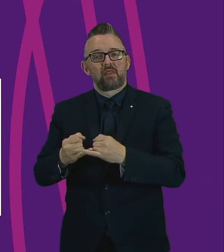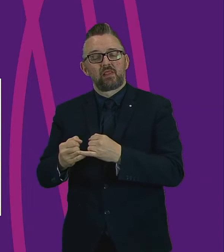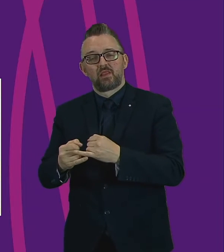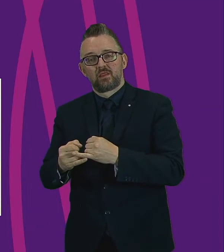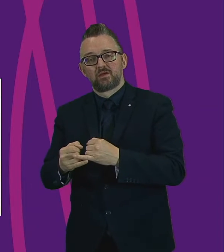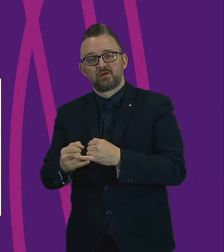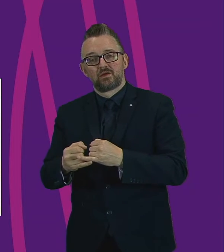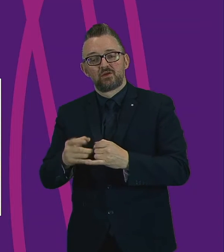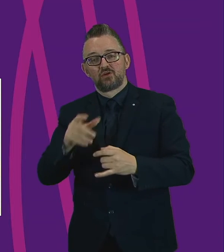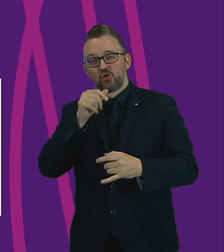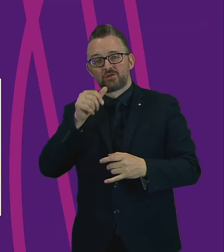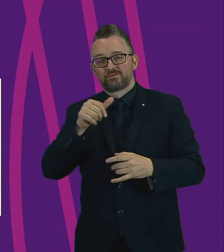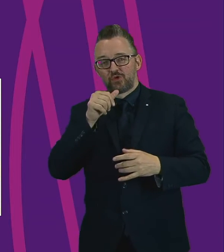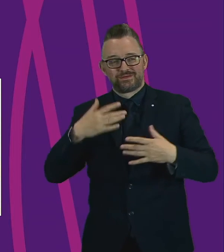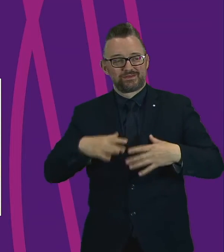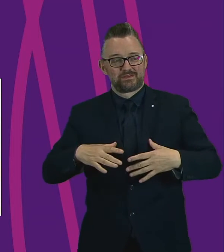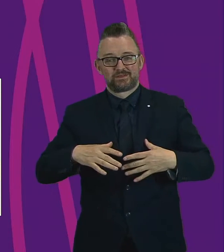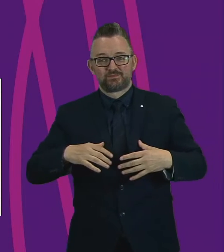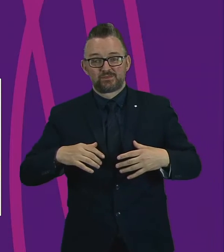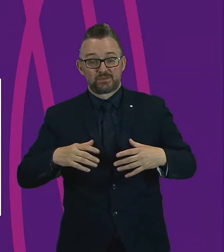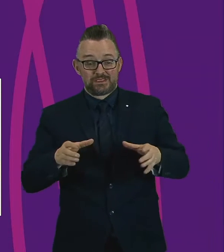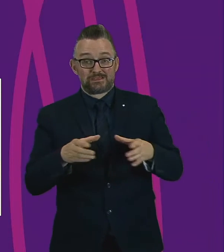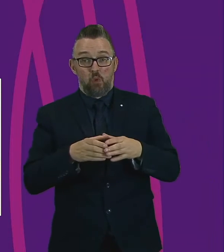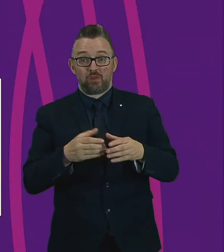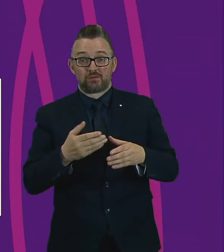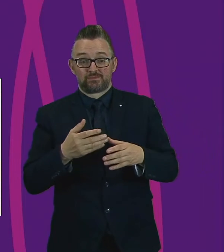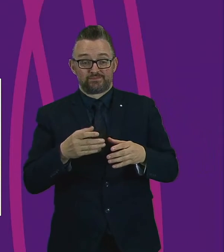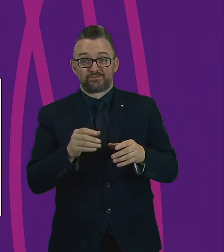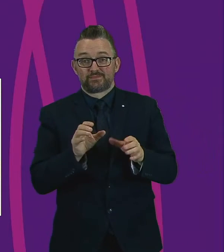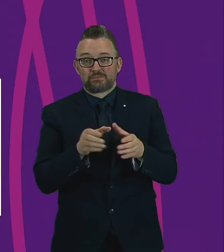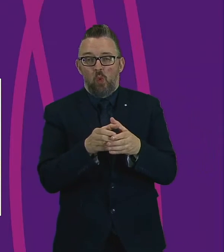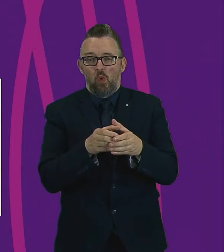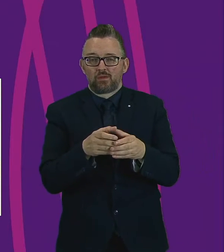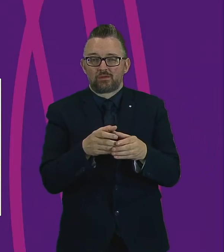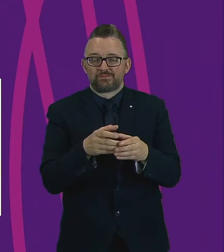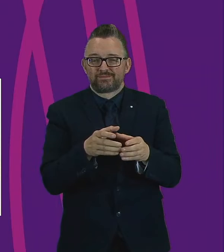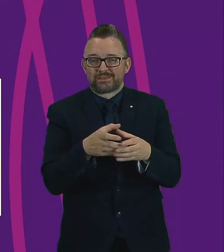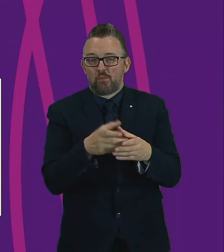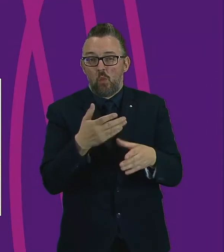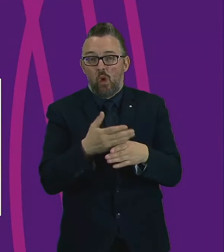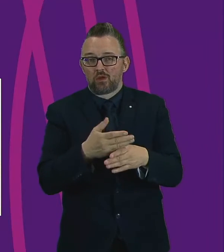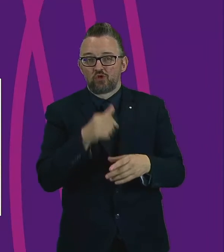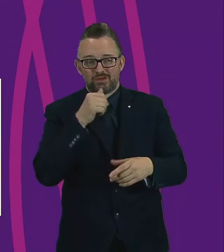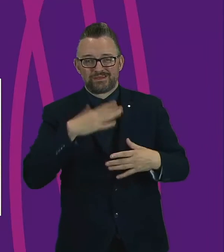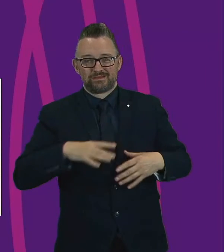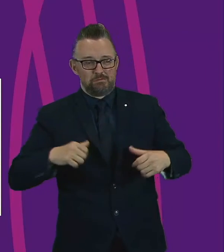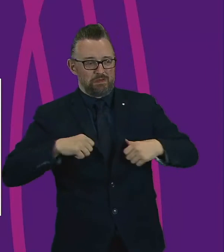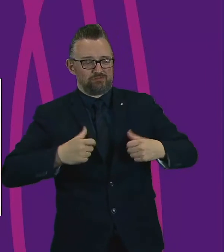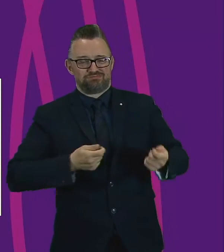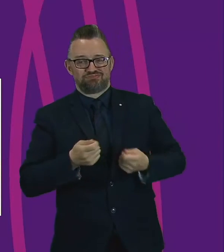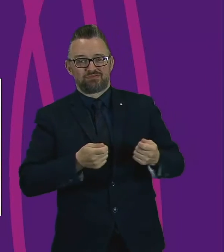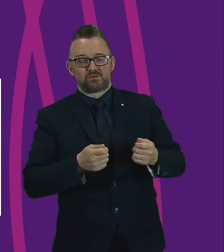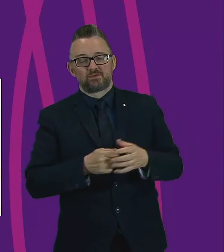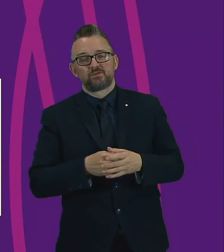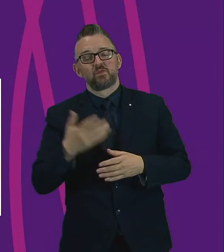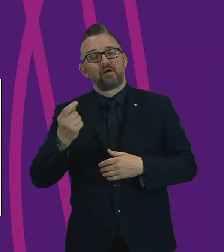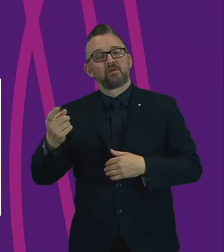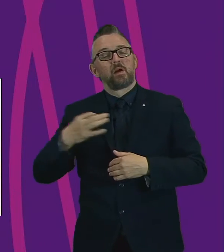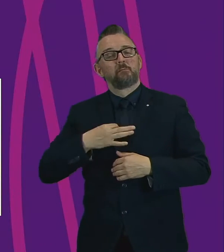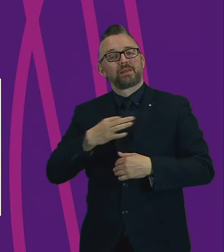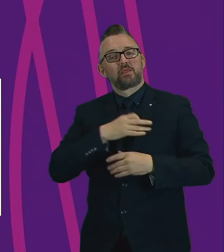no management structure to make a small team work. We had Europe's main centre for medical training in